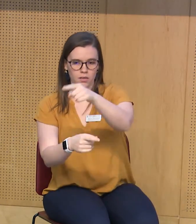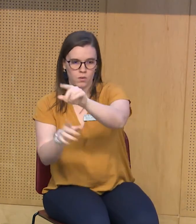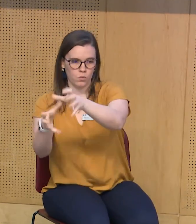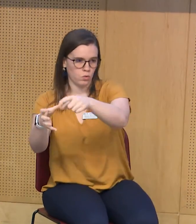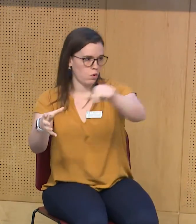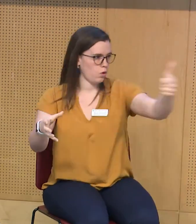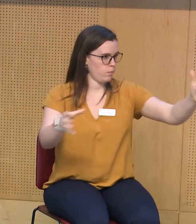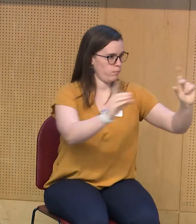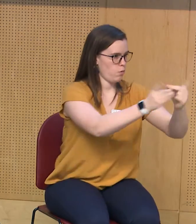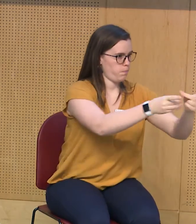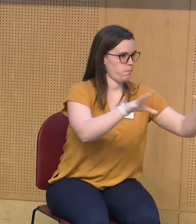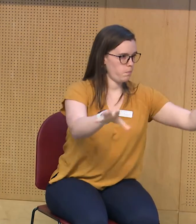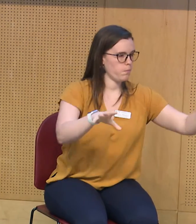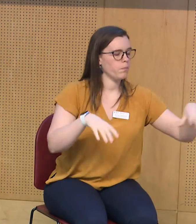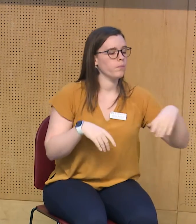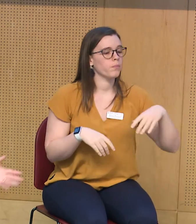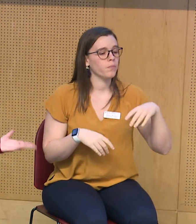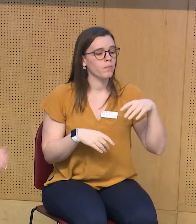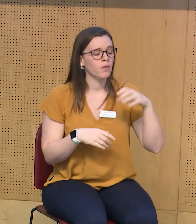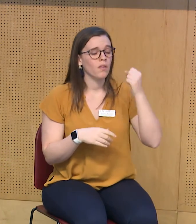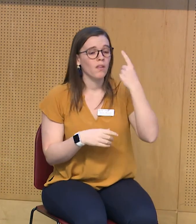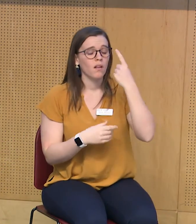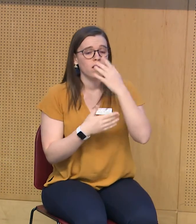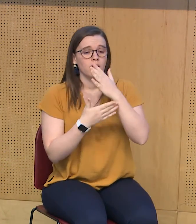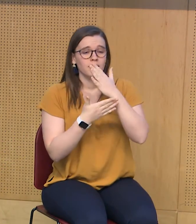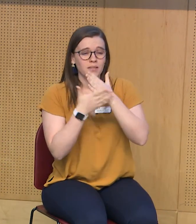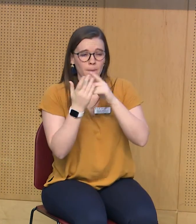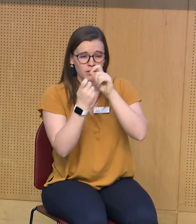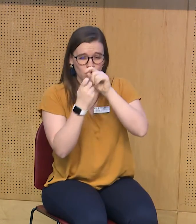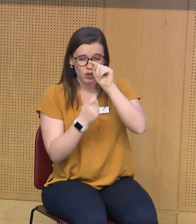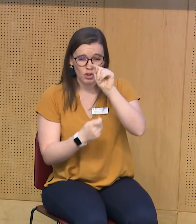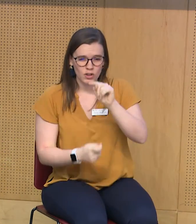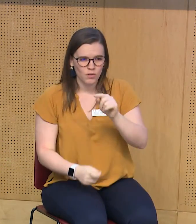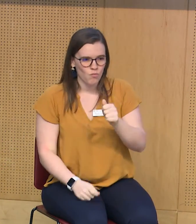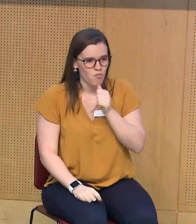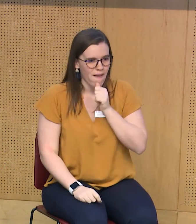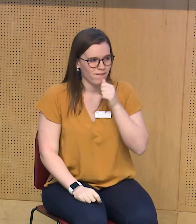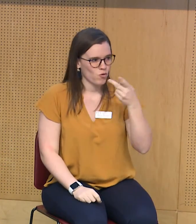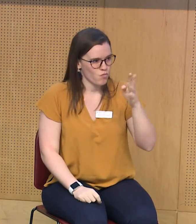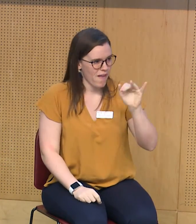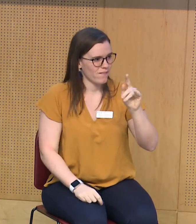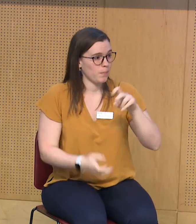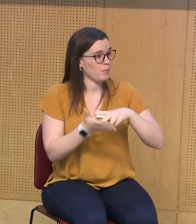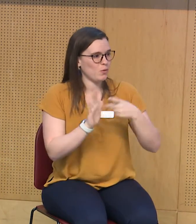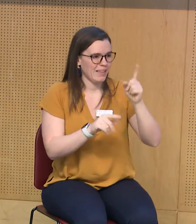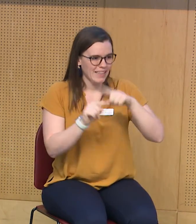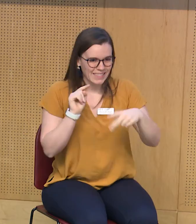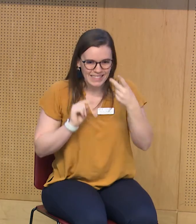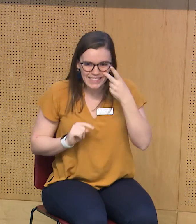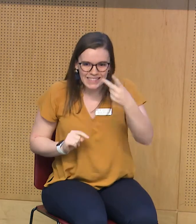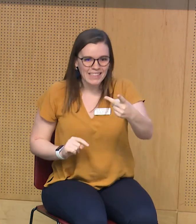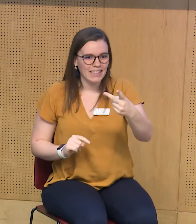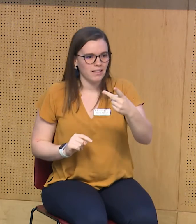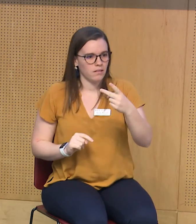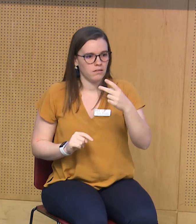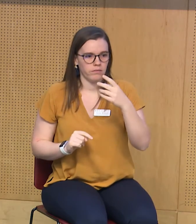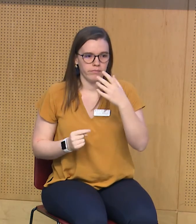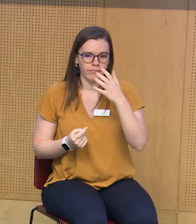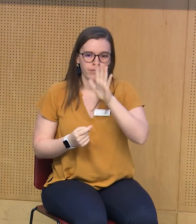two groups who need space. You guys talk to each other. Some details are private, so you won't be able to see who has it.